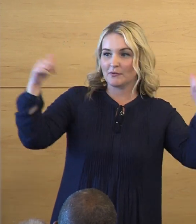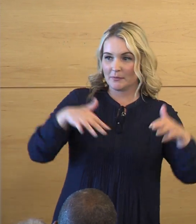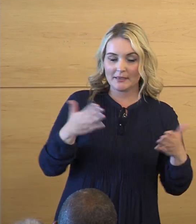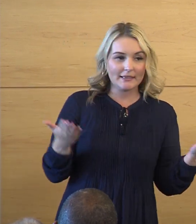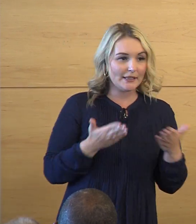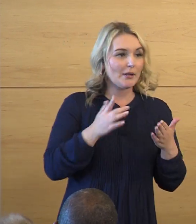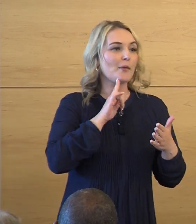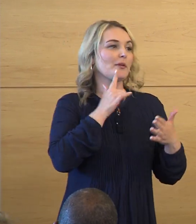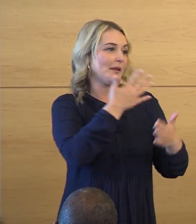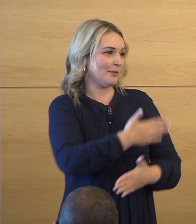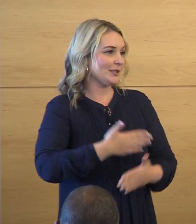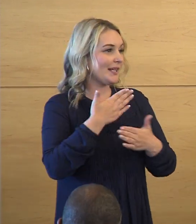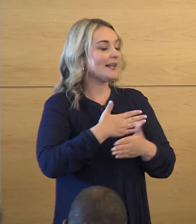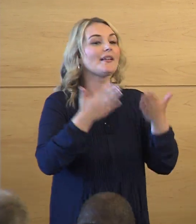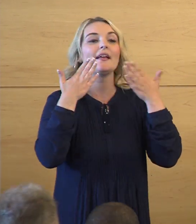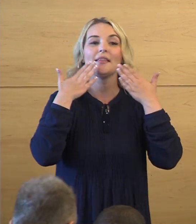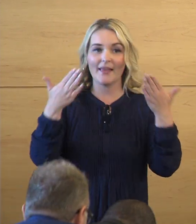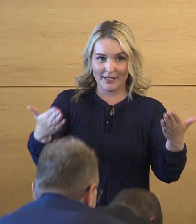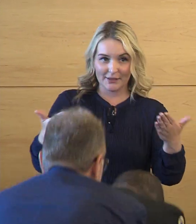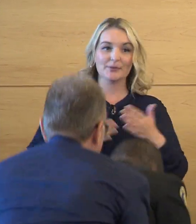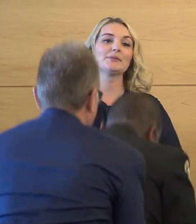so appreciate it. Thank you.